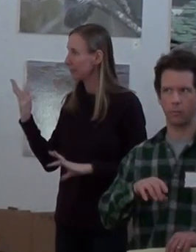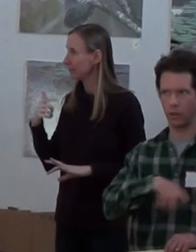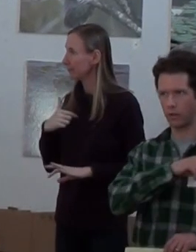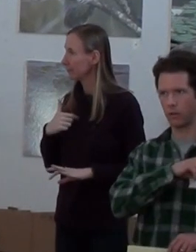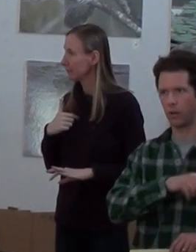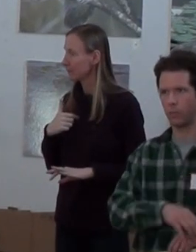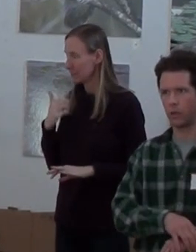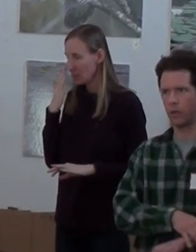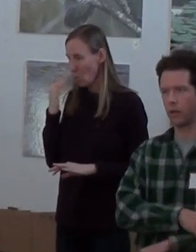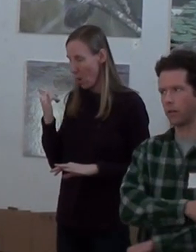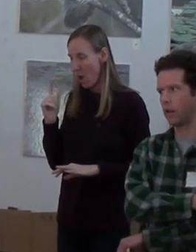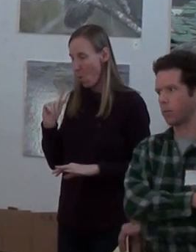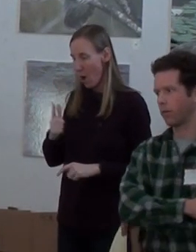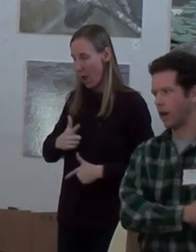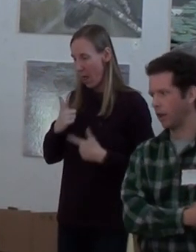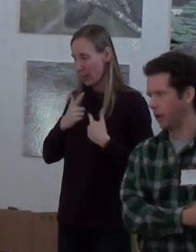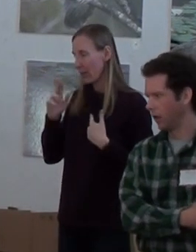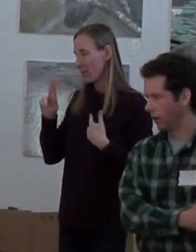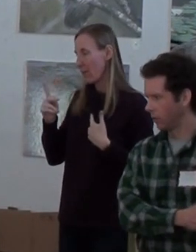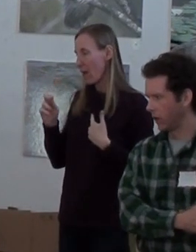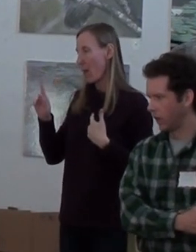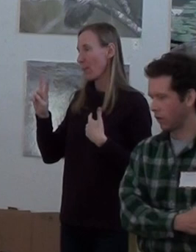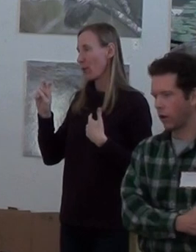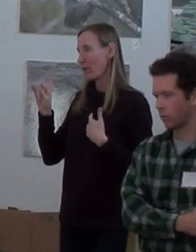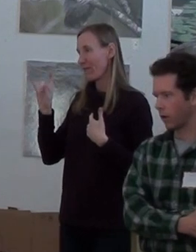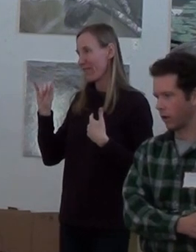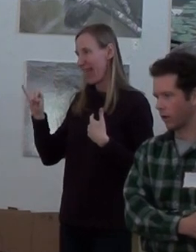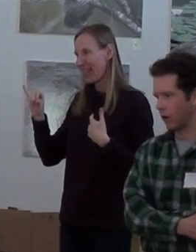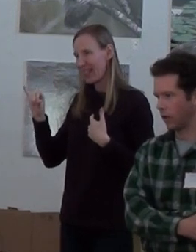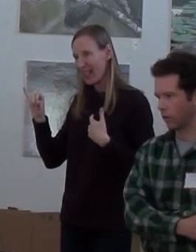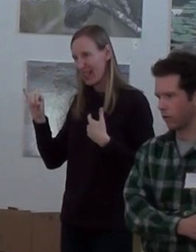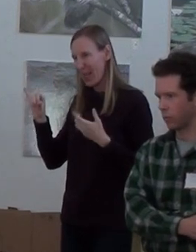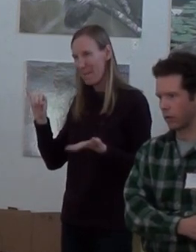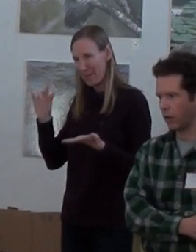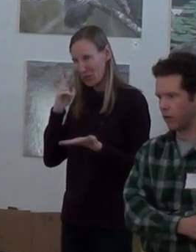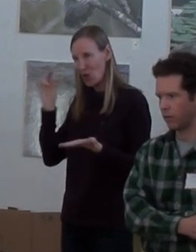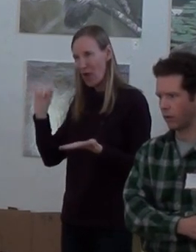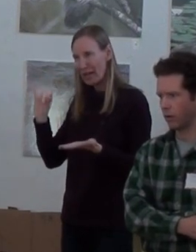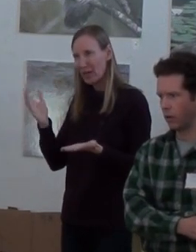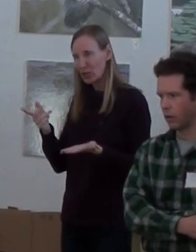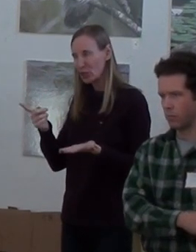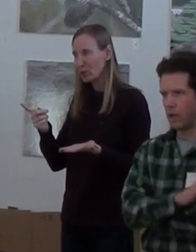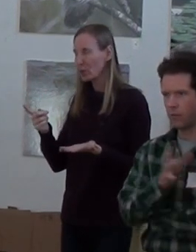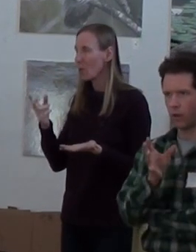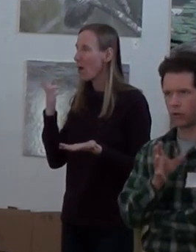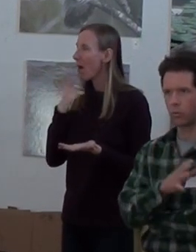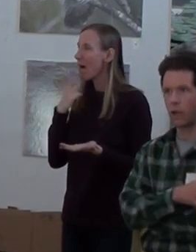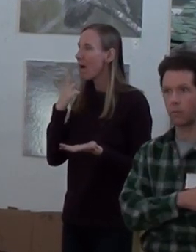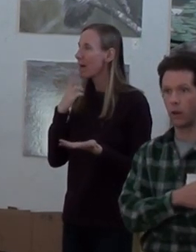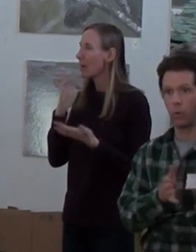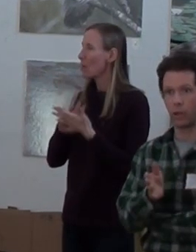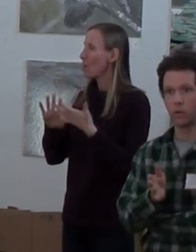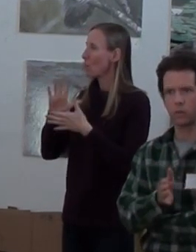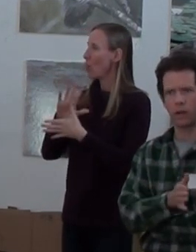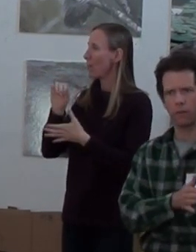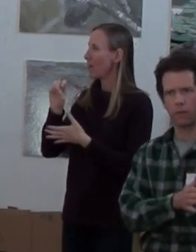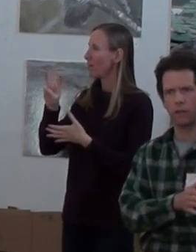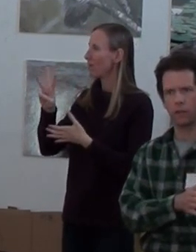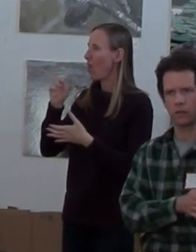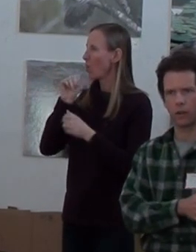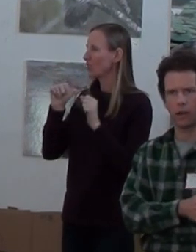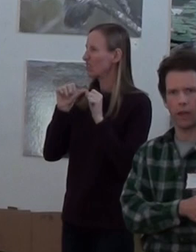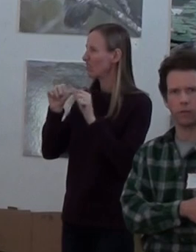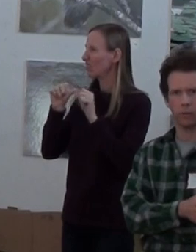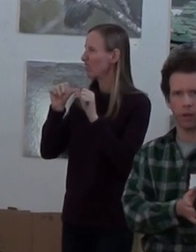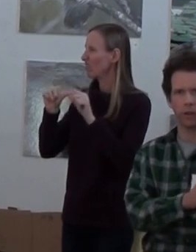for me up in the upper valley, you guys probably saw it here too, but the honey flow, the main flow just kept going. Usually by the